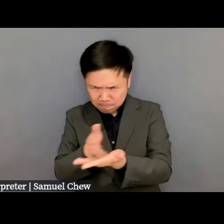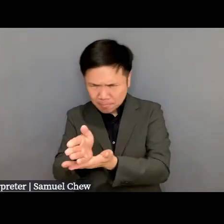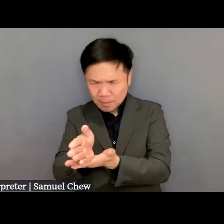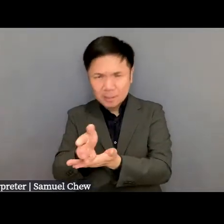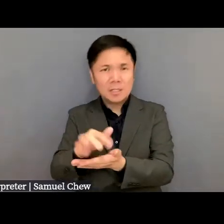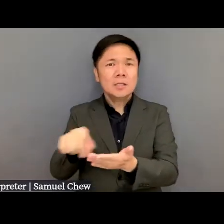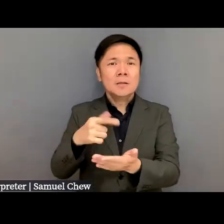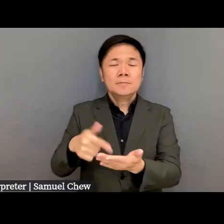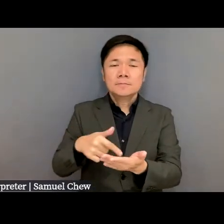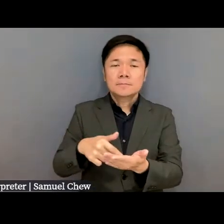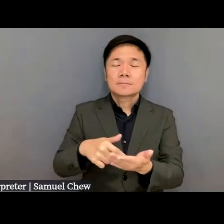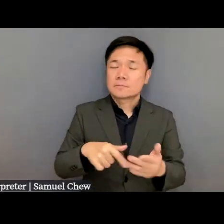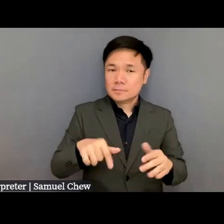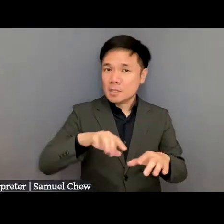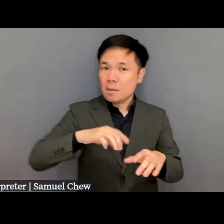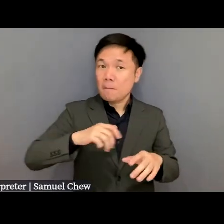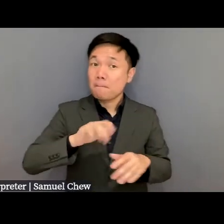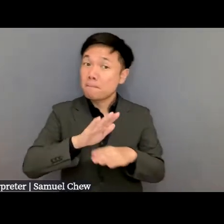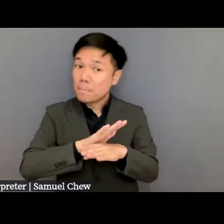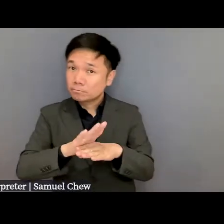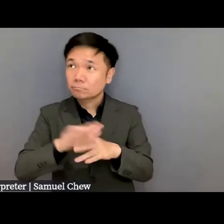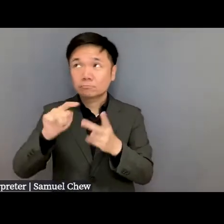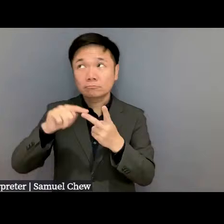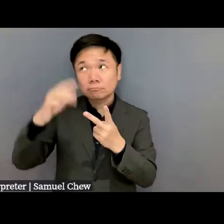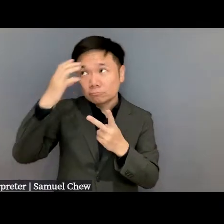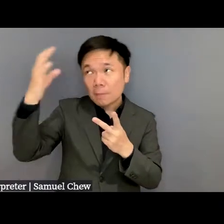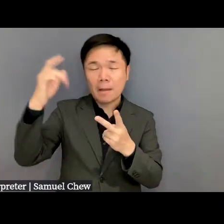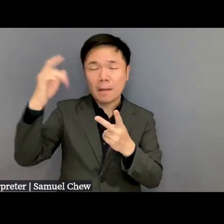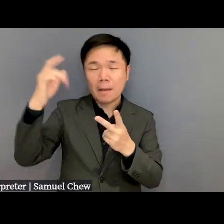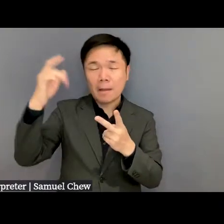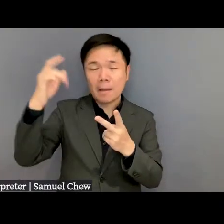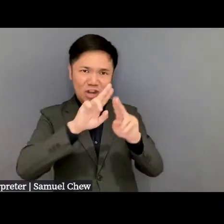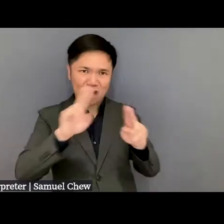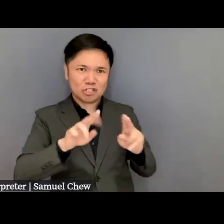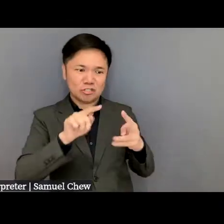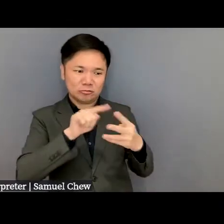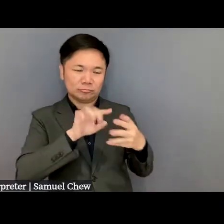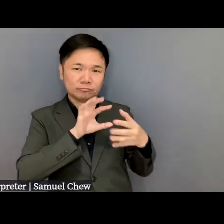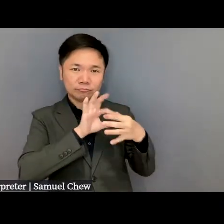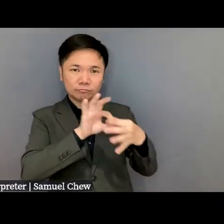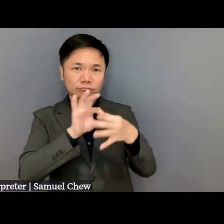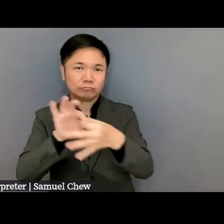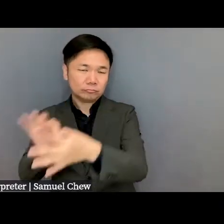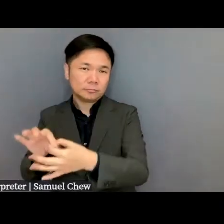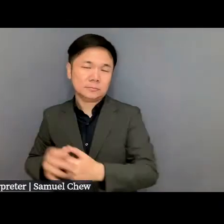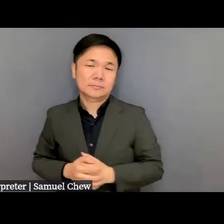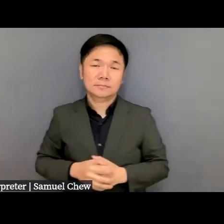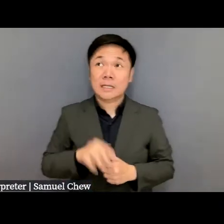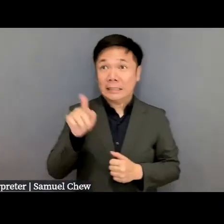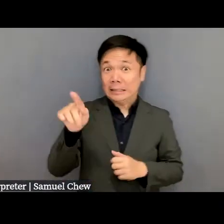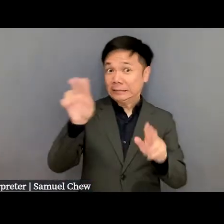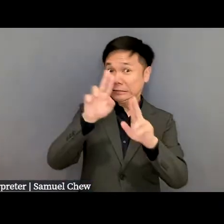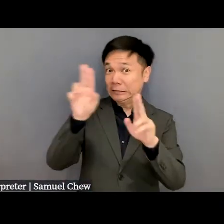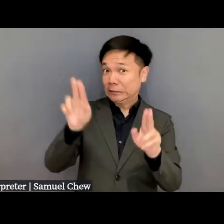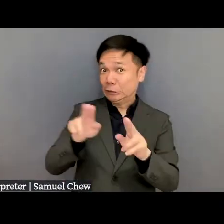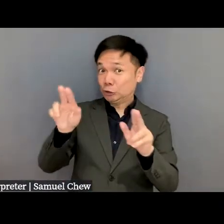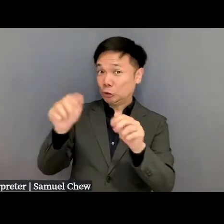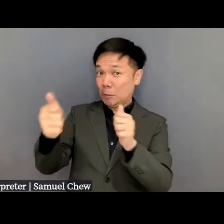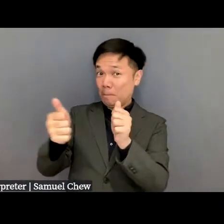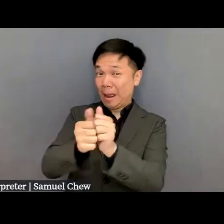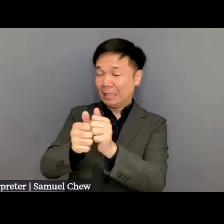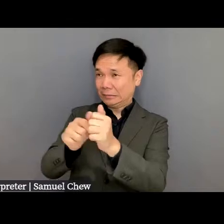international partners. So most of course, the international partners will push for gender